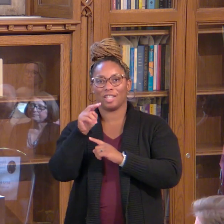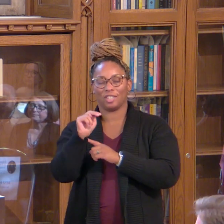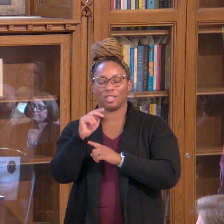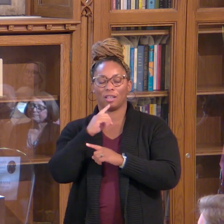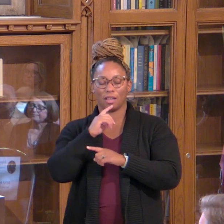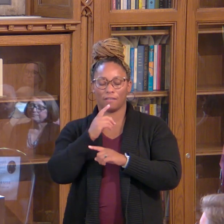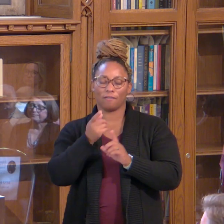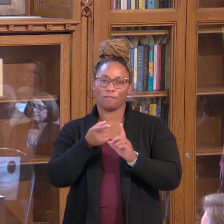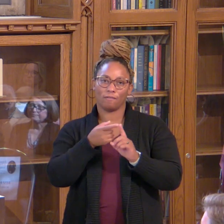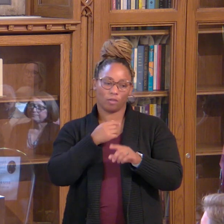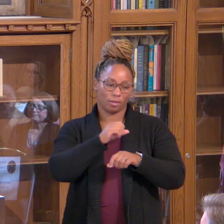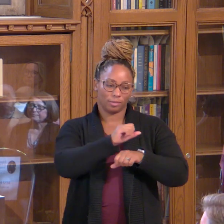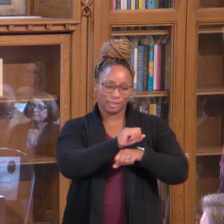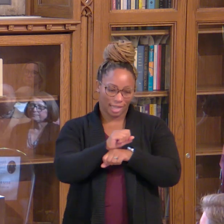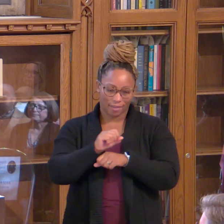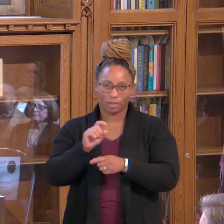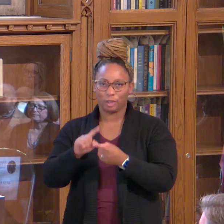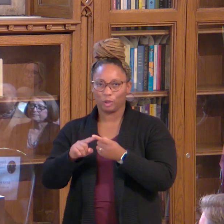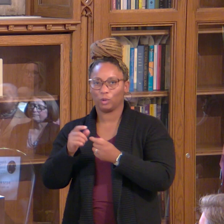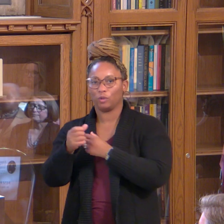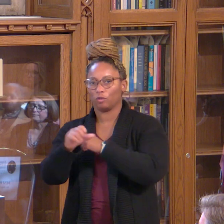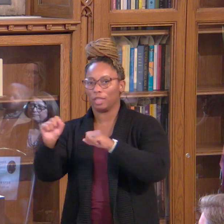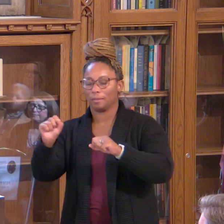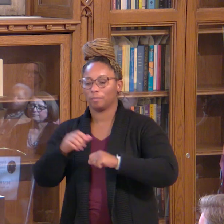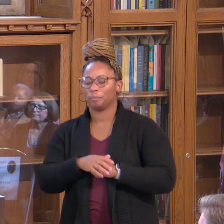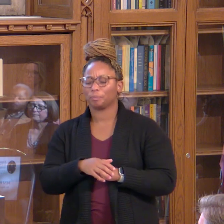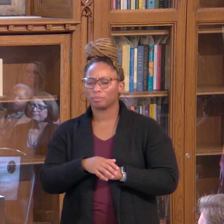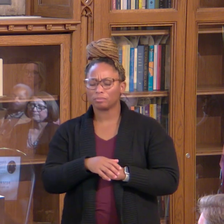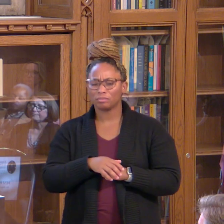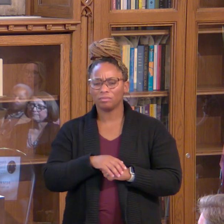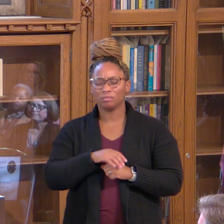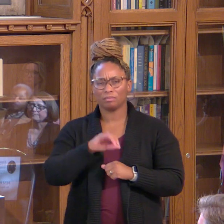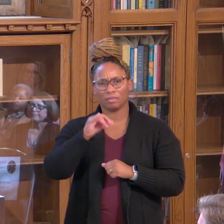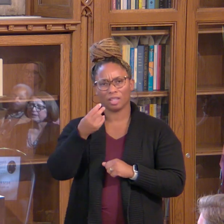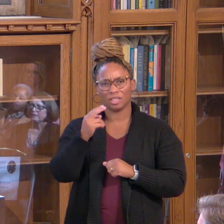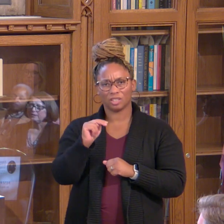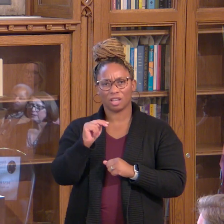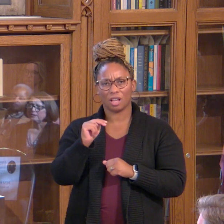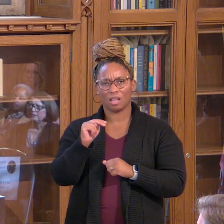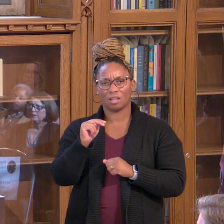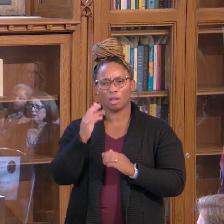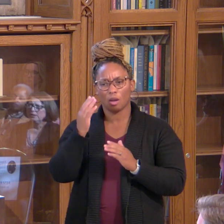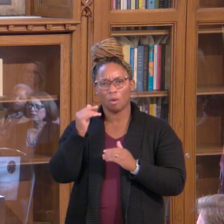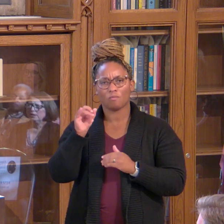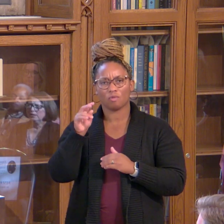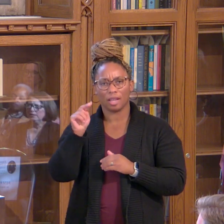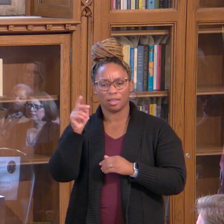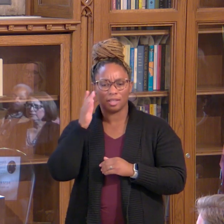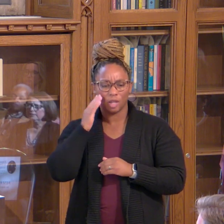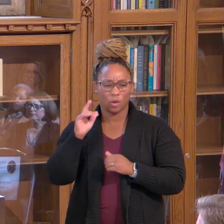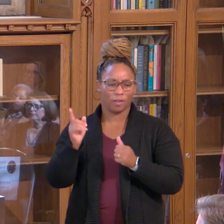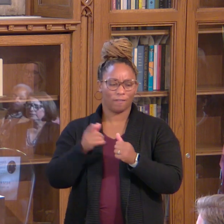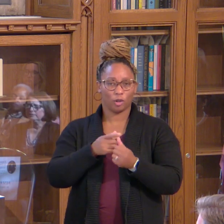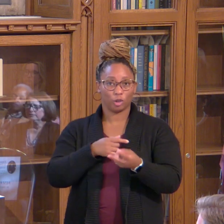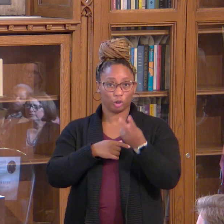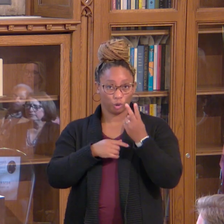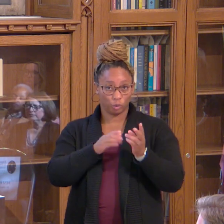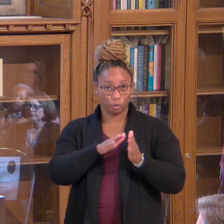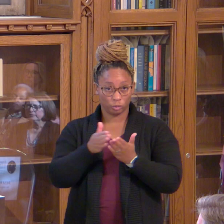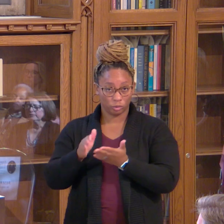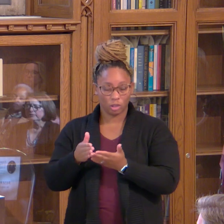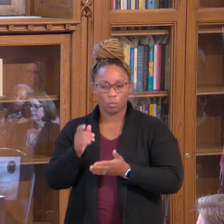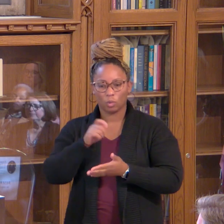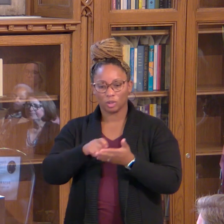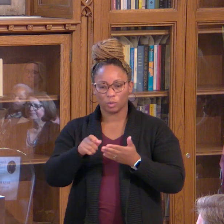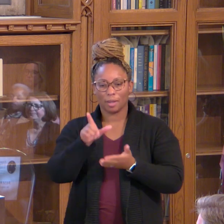Slavery to Freedom it did not Escape John H hope Franklin that the first two editions of From Slavery to Freedom were